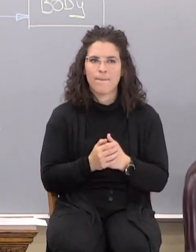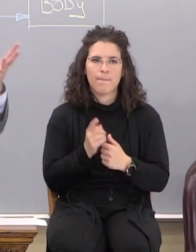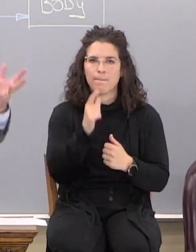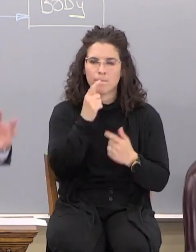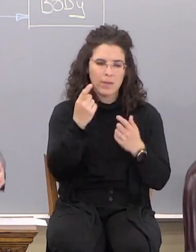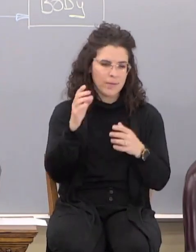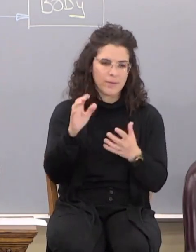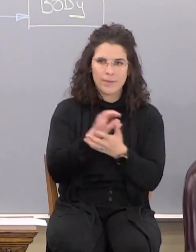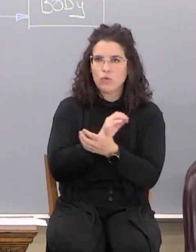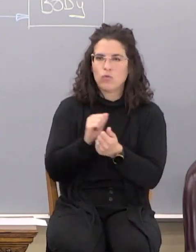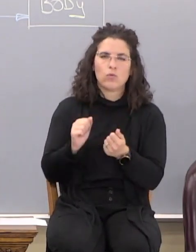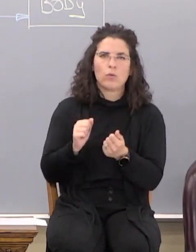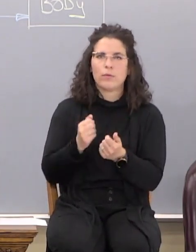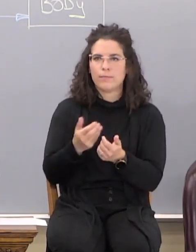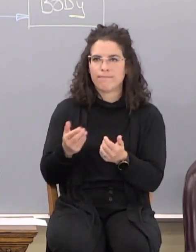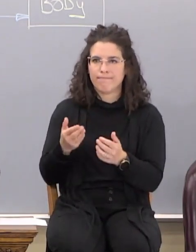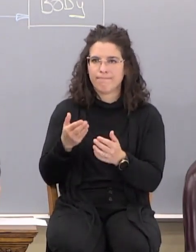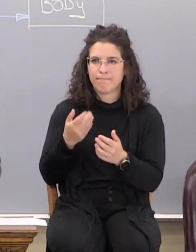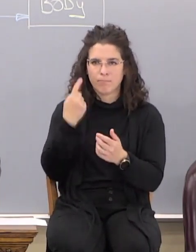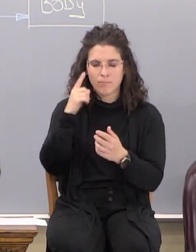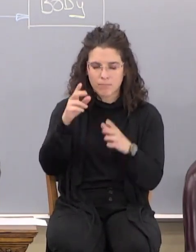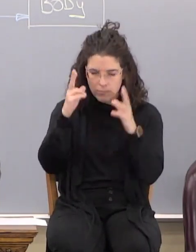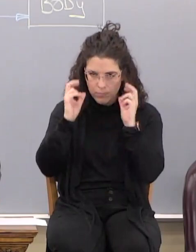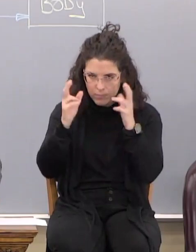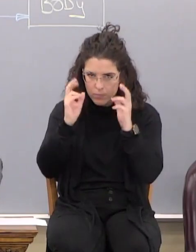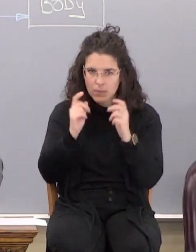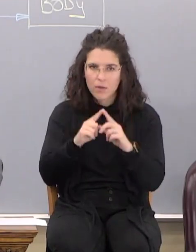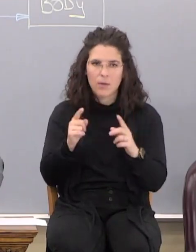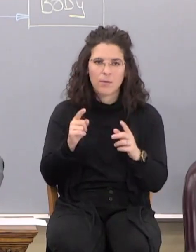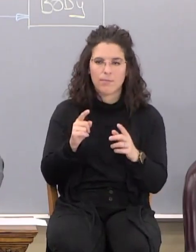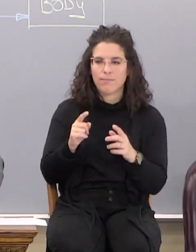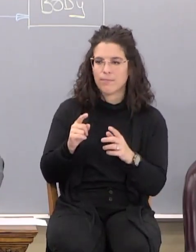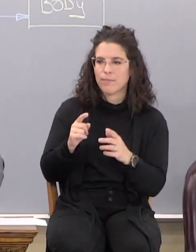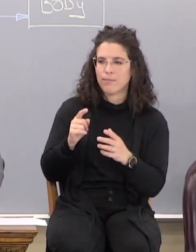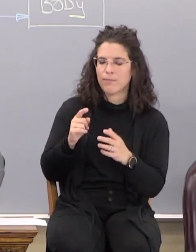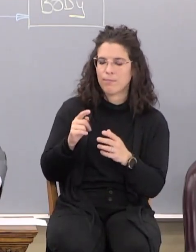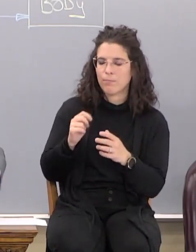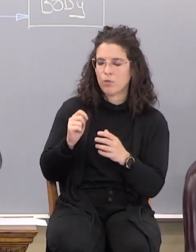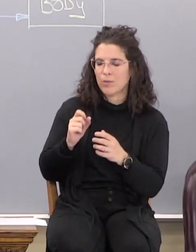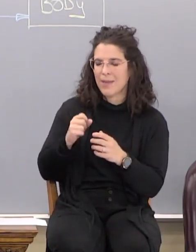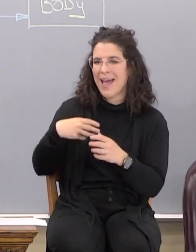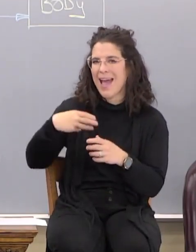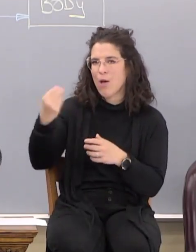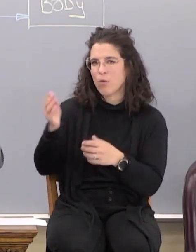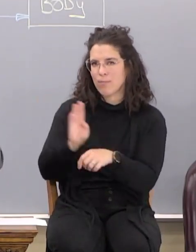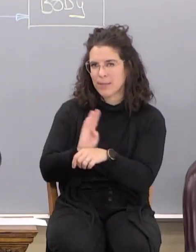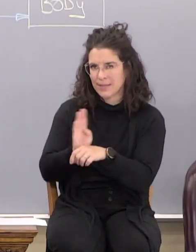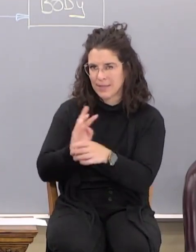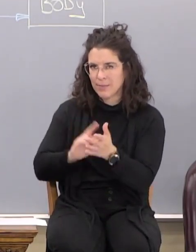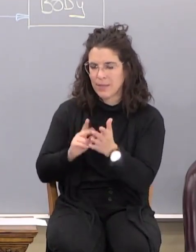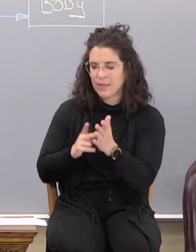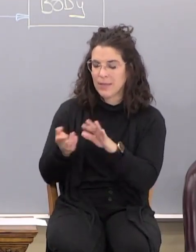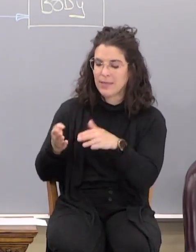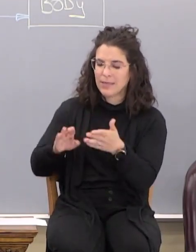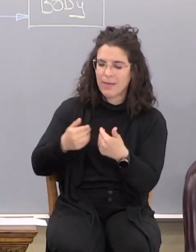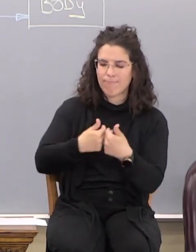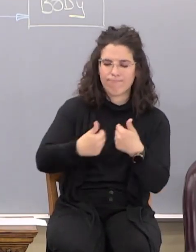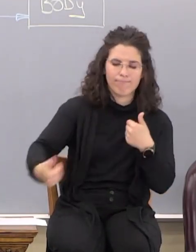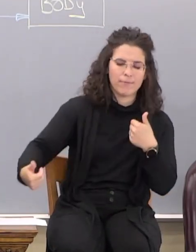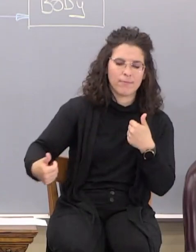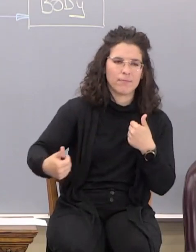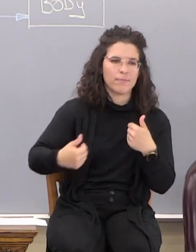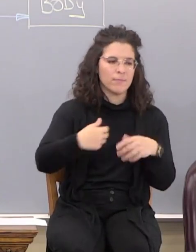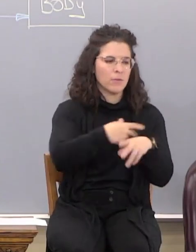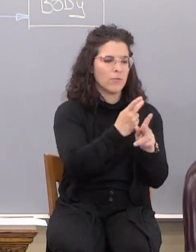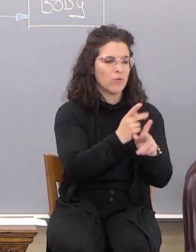doesn't annihilate Satan, but he puts him out of business. How? By putting death away and producing life